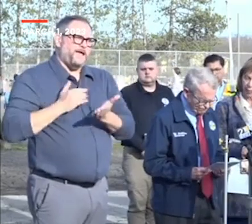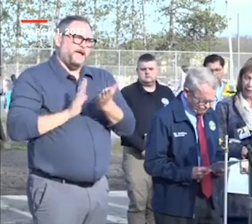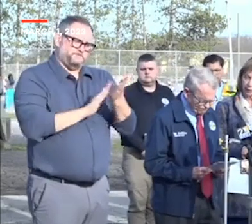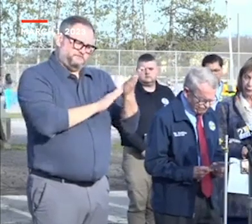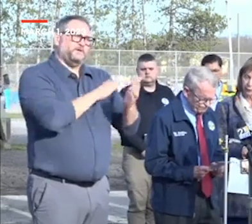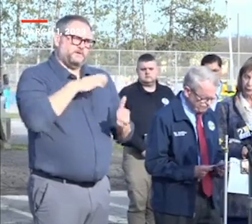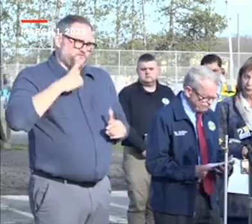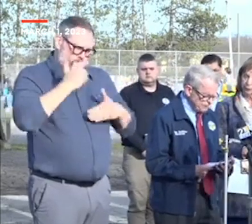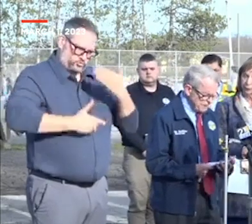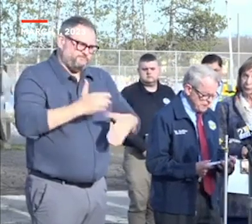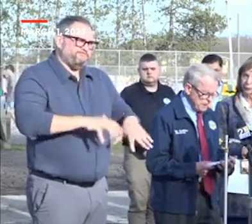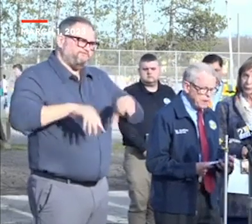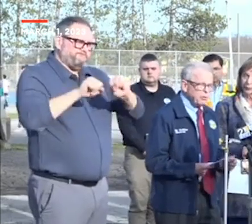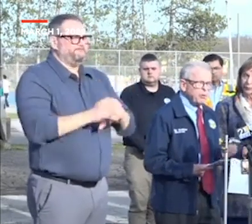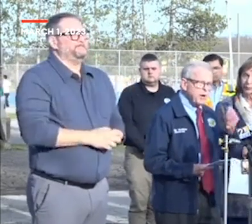well.